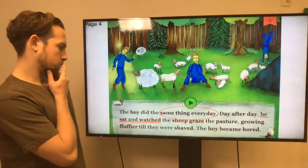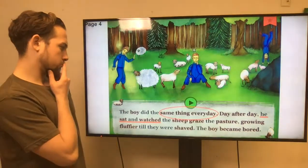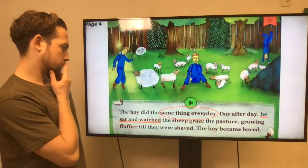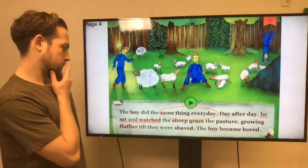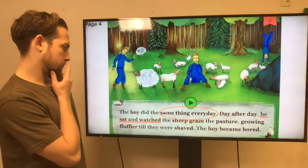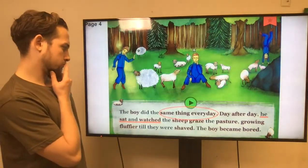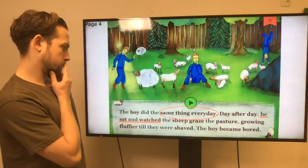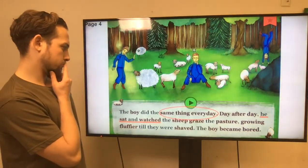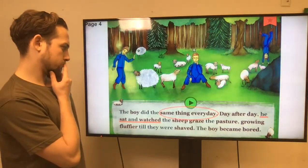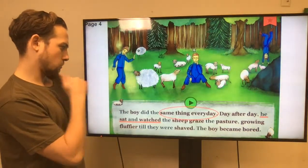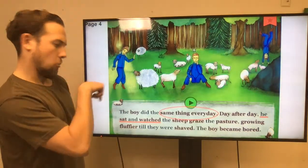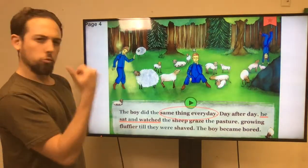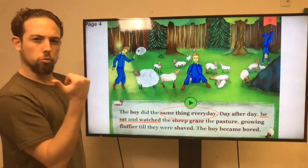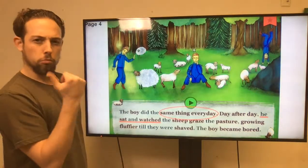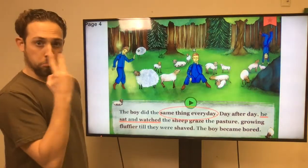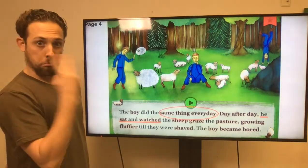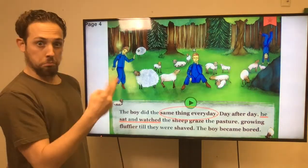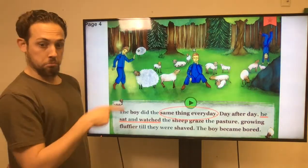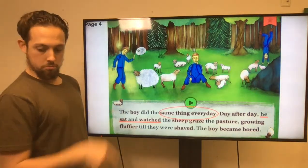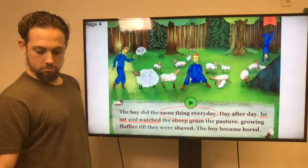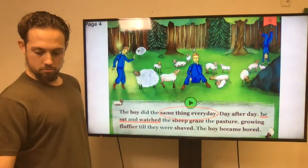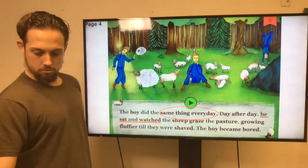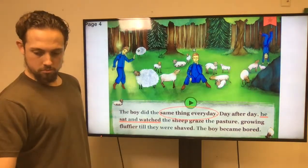day. Let's look for another one.